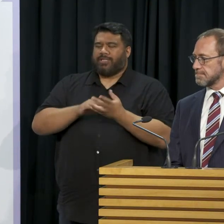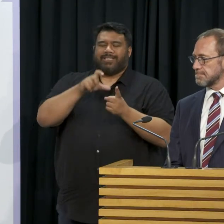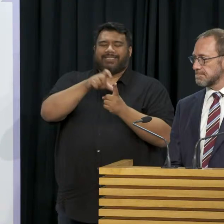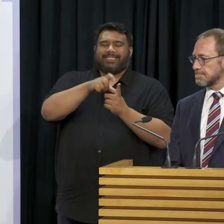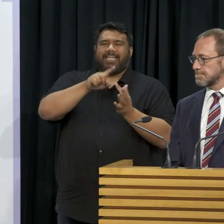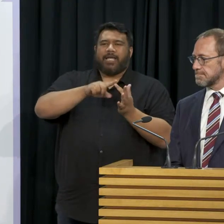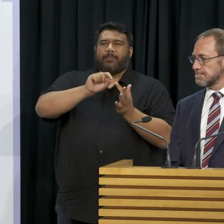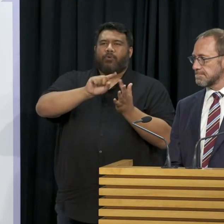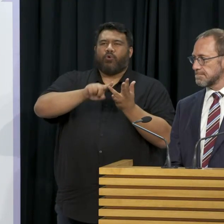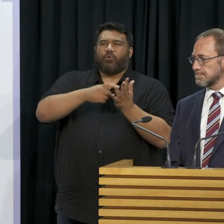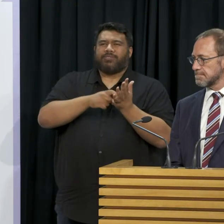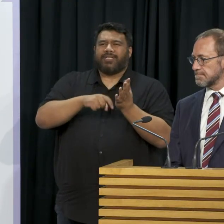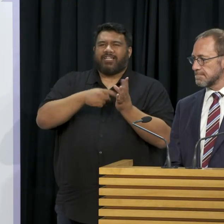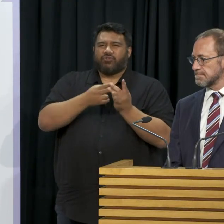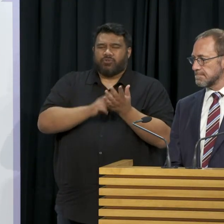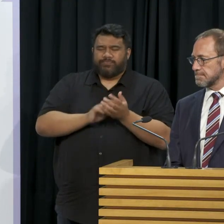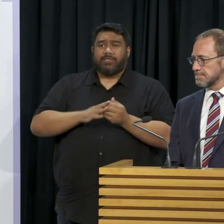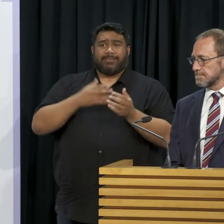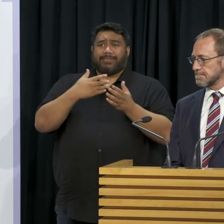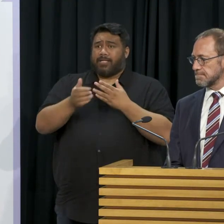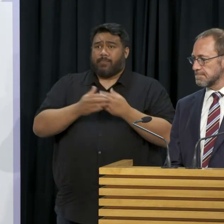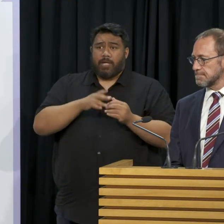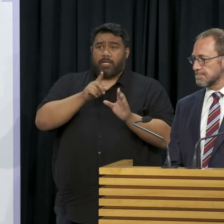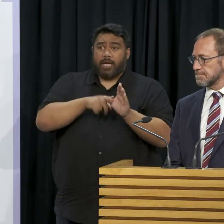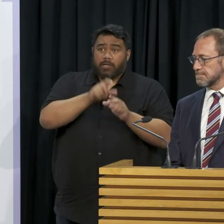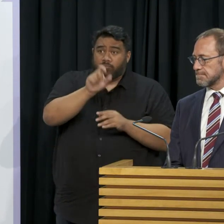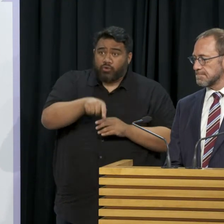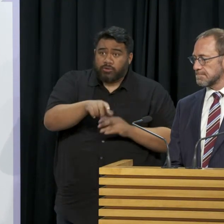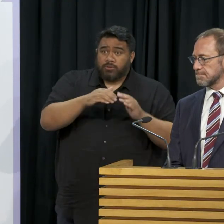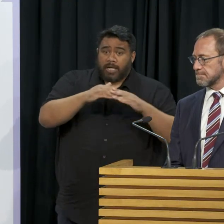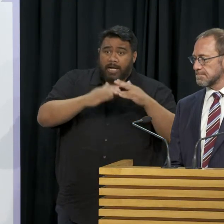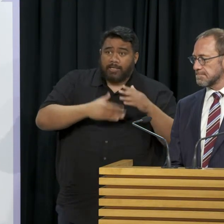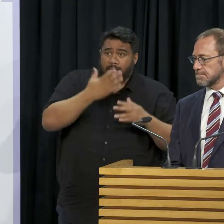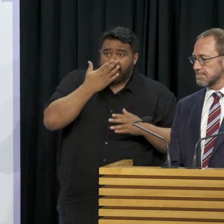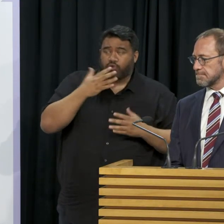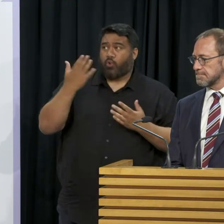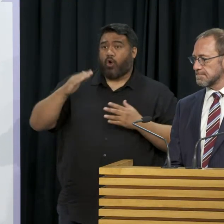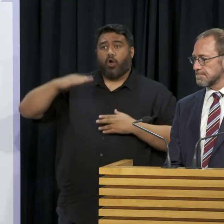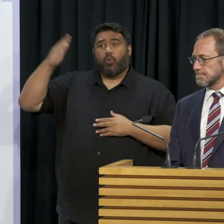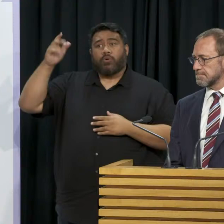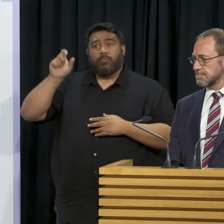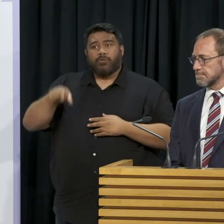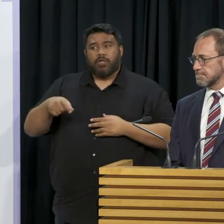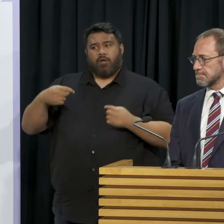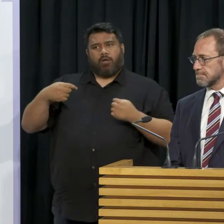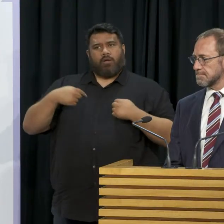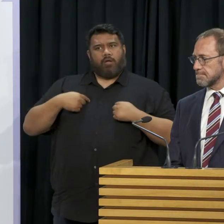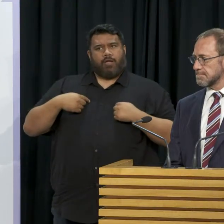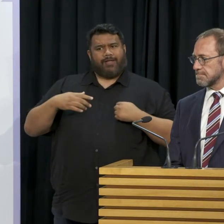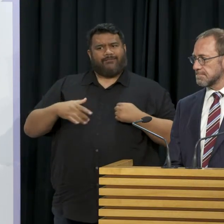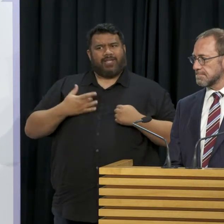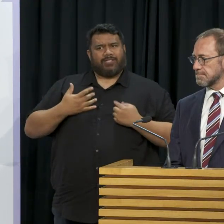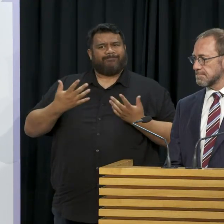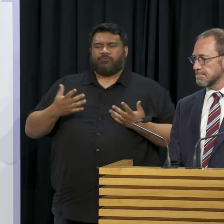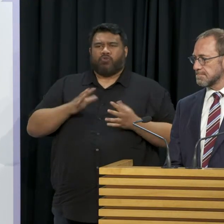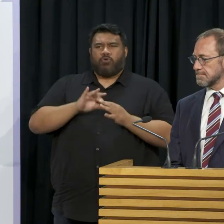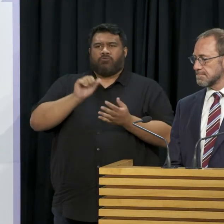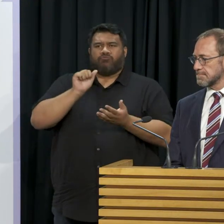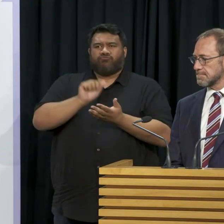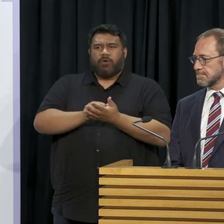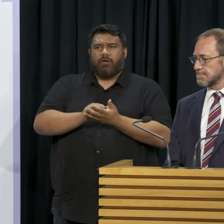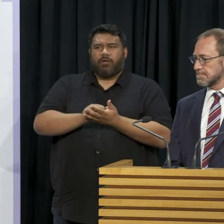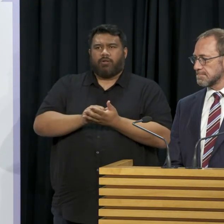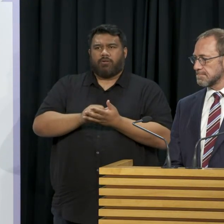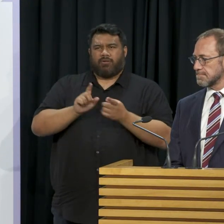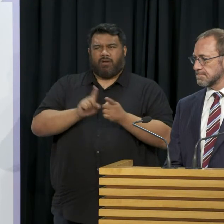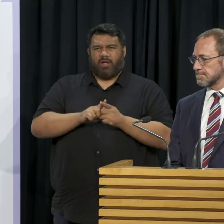with a minor or whether or not we're dealing with someone who's older, I have a specific objection to the fact that we